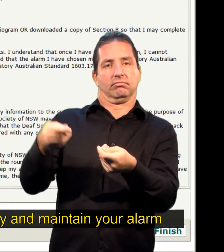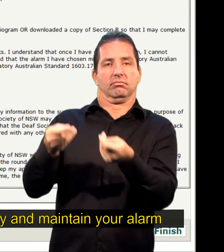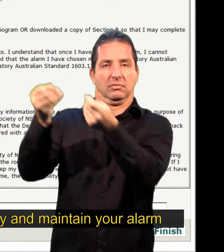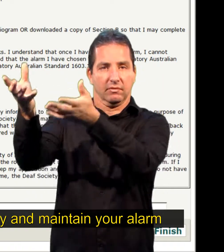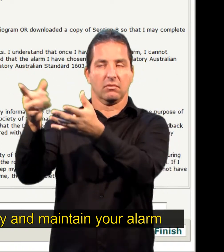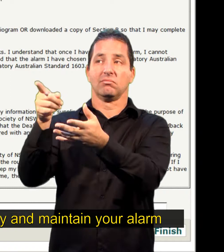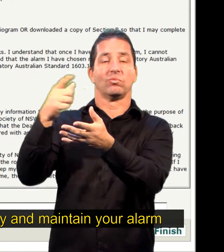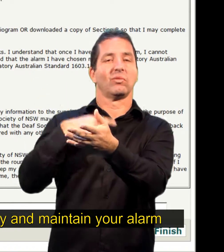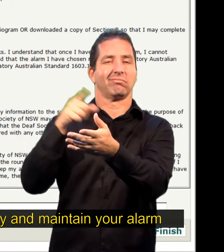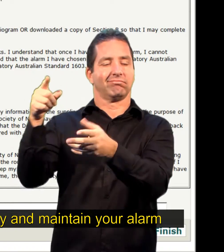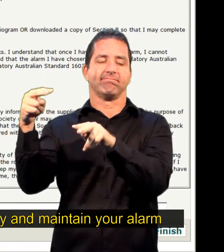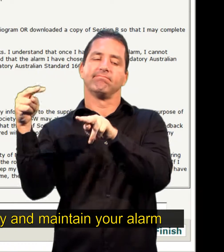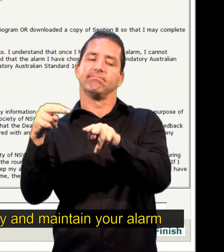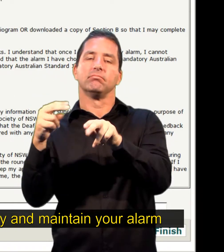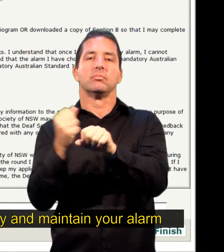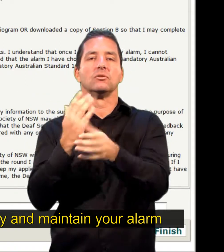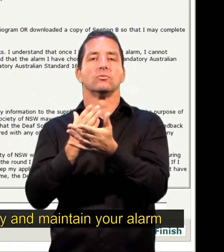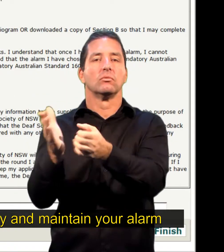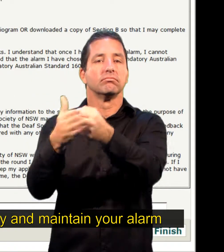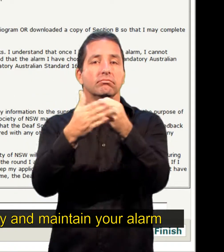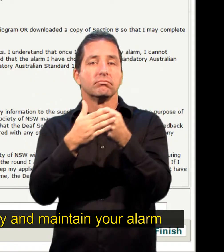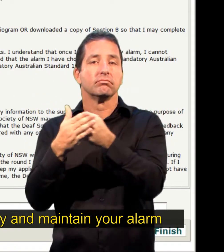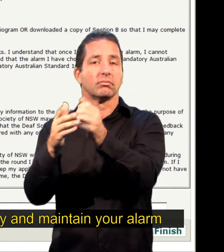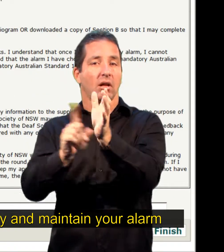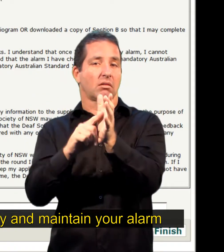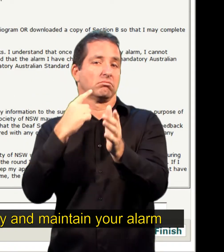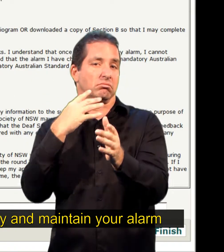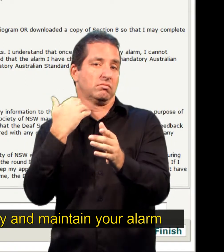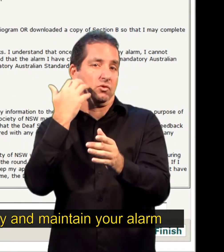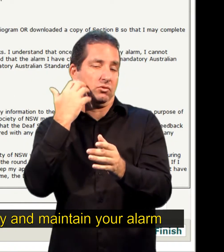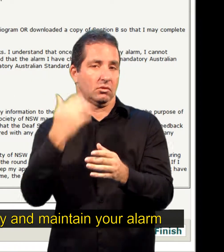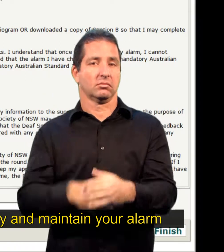they can supply and maintain your alarm.